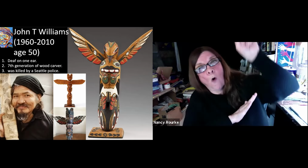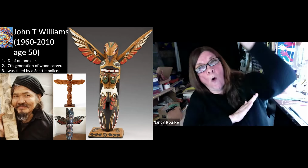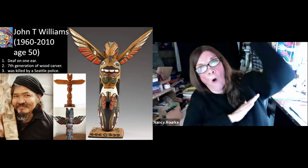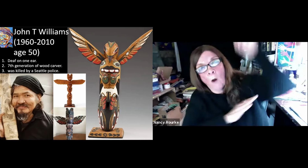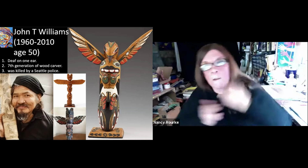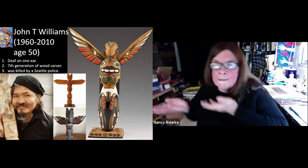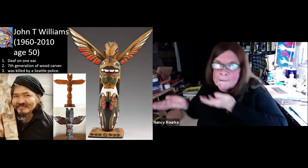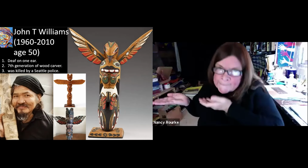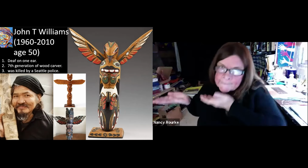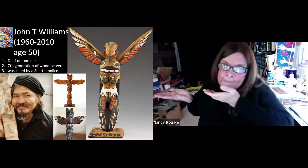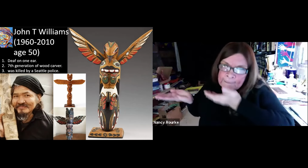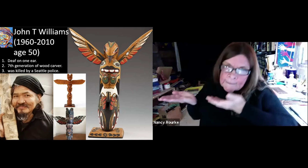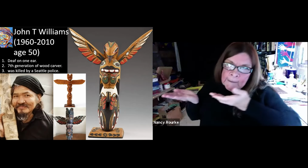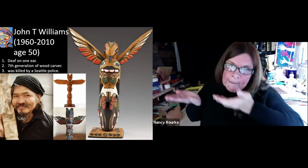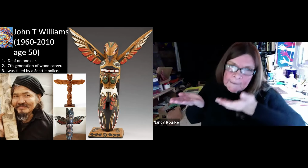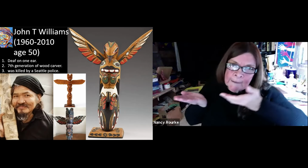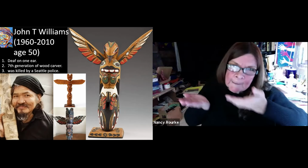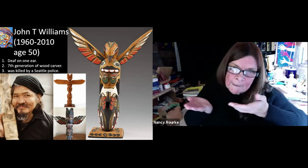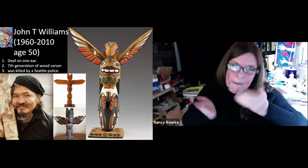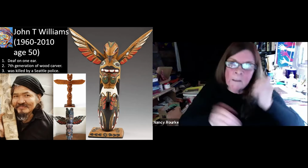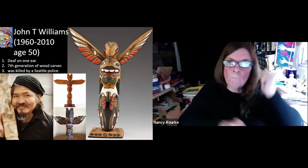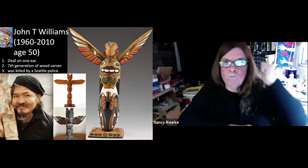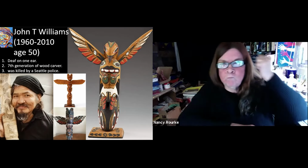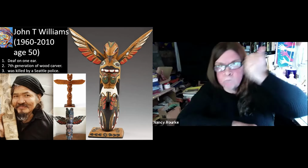A totem pole that is 34 feet tall.